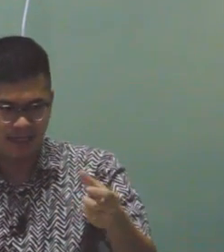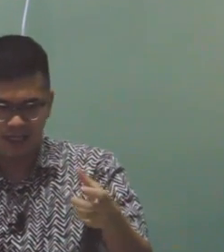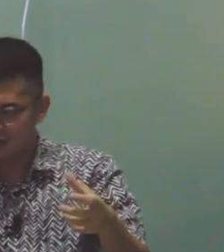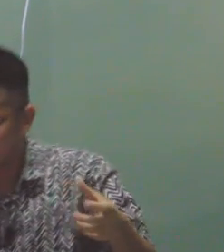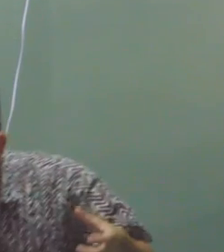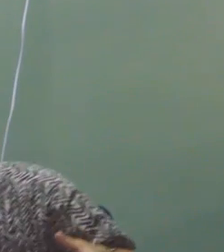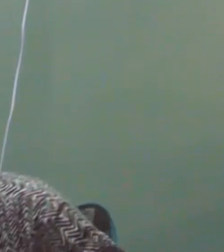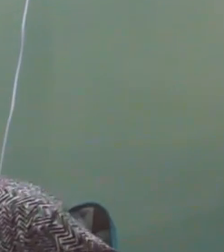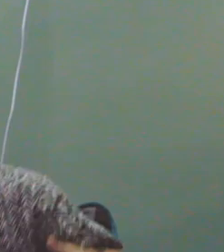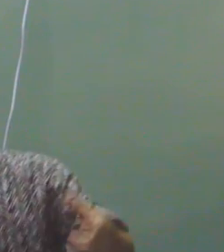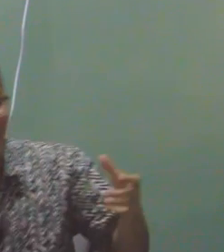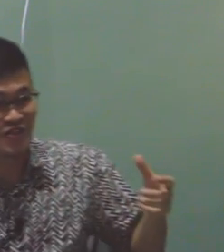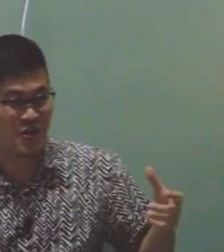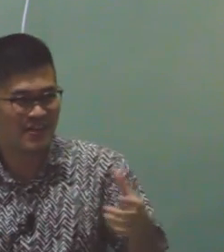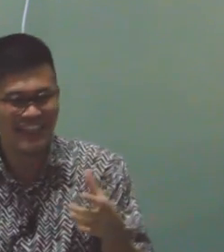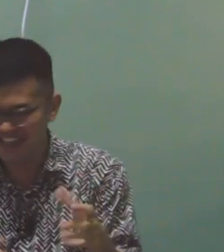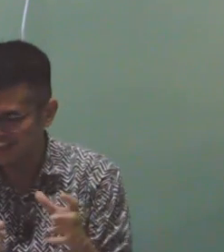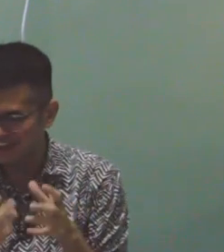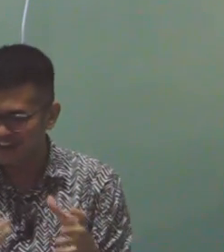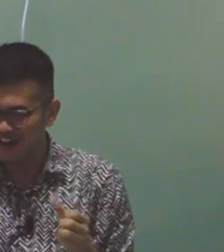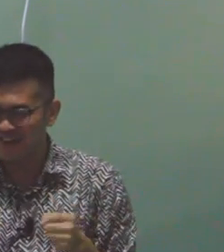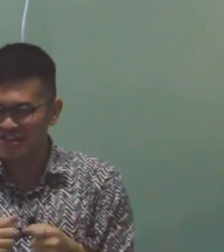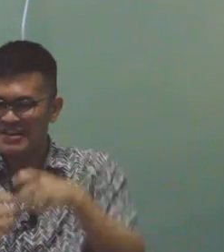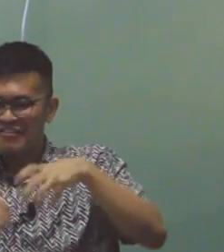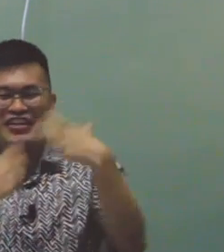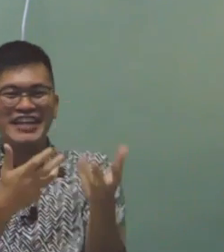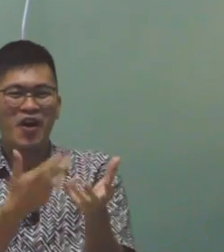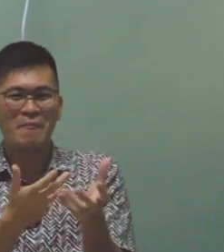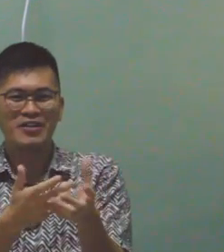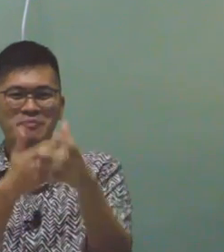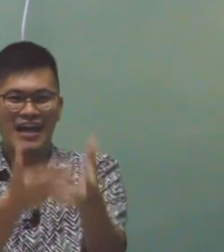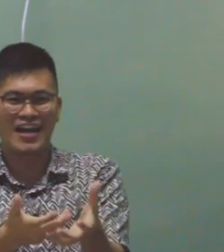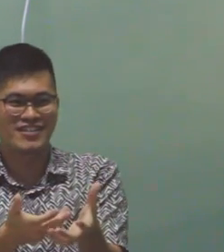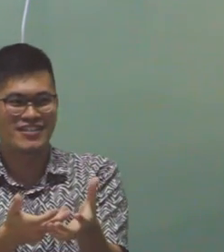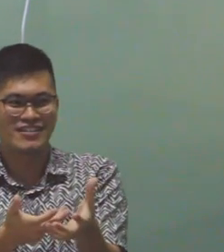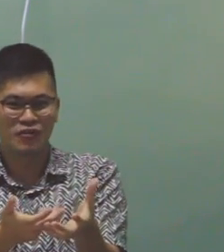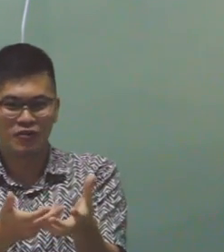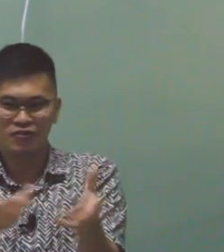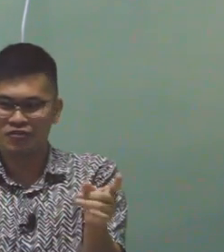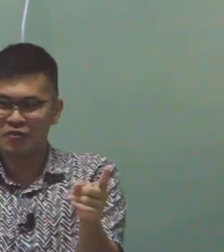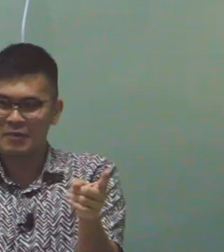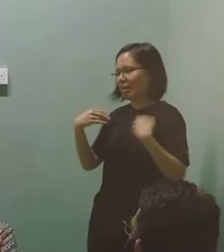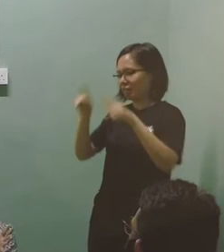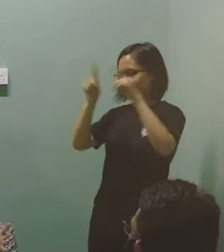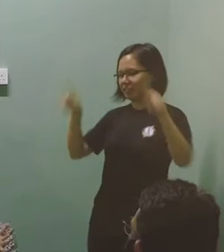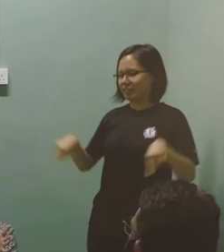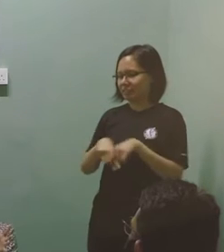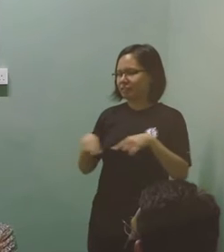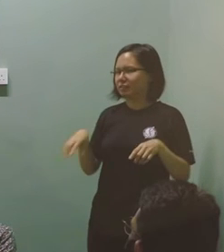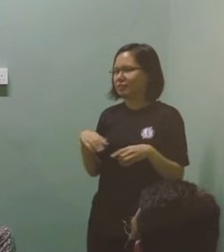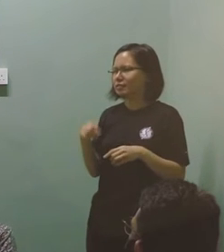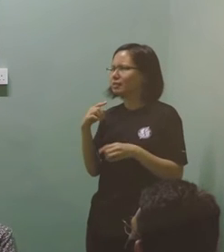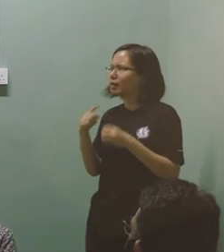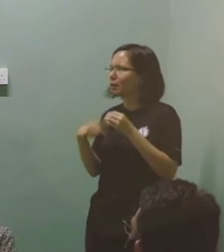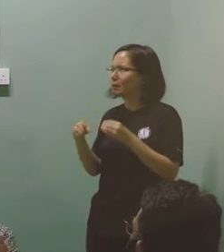at Loyang coffee shop. It was at a Loyang coffee shop feeding the hornbills bananas. Do you all remember that news article?